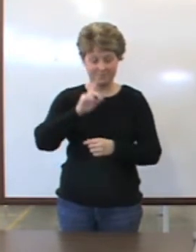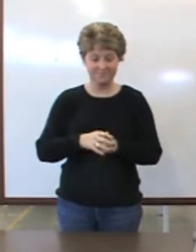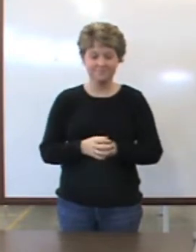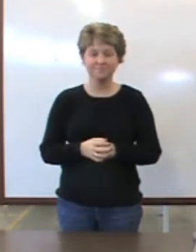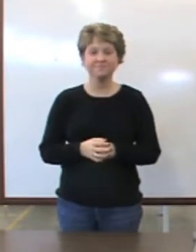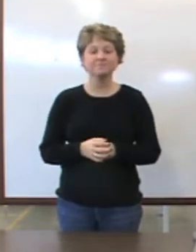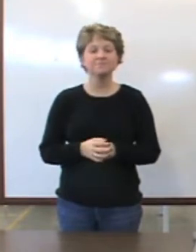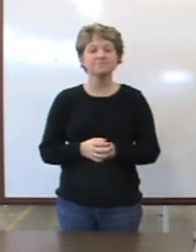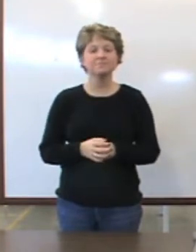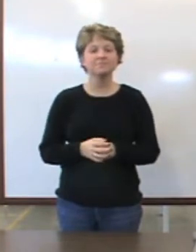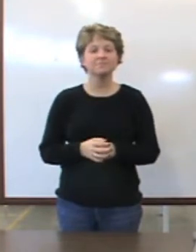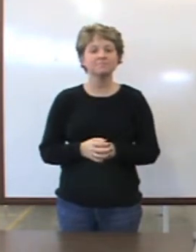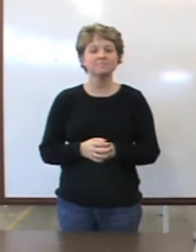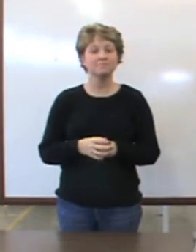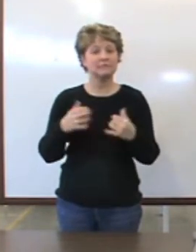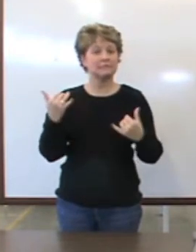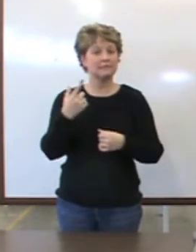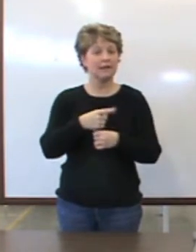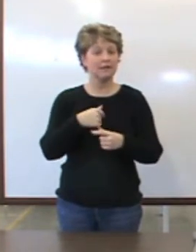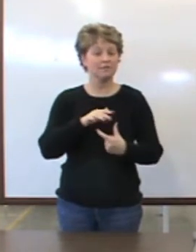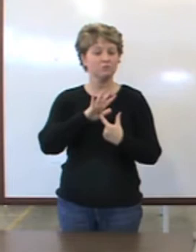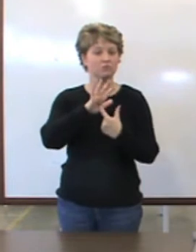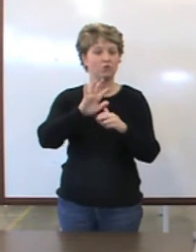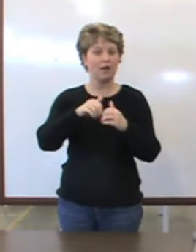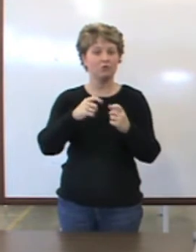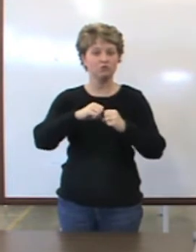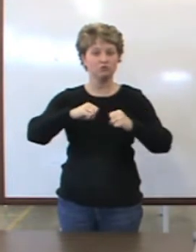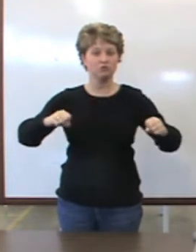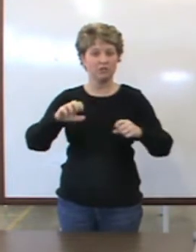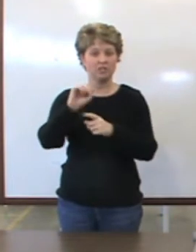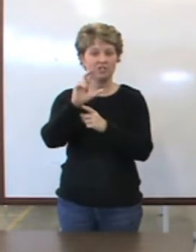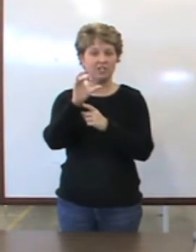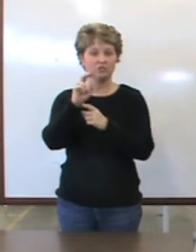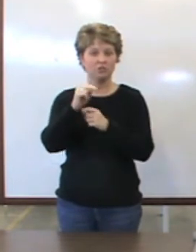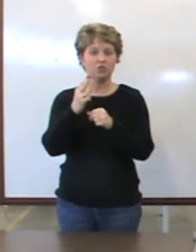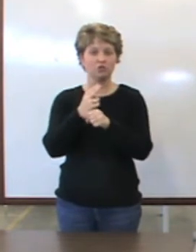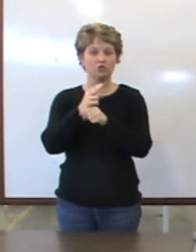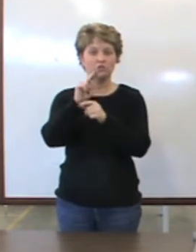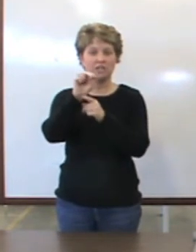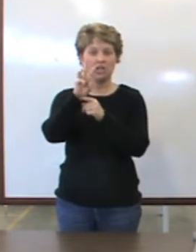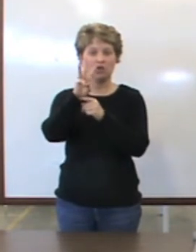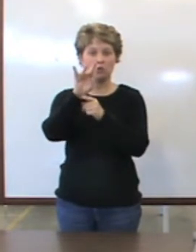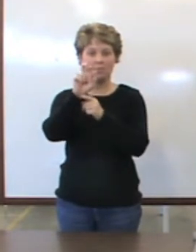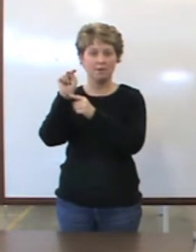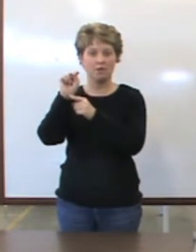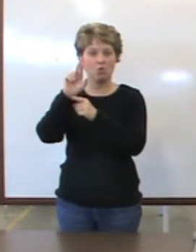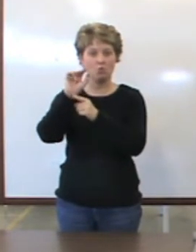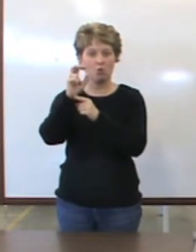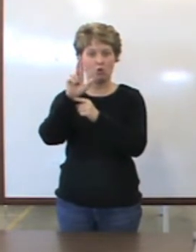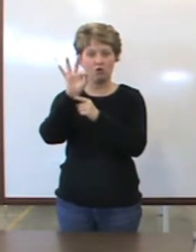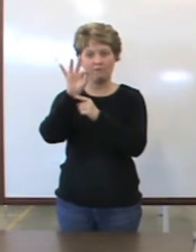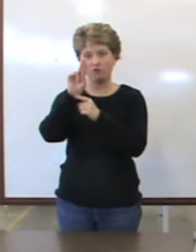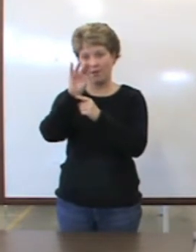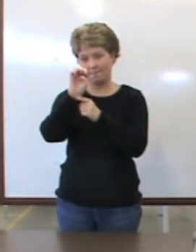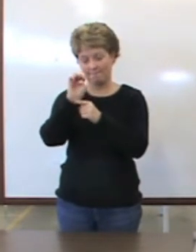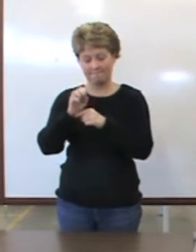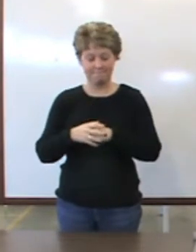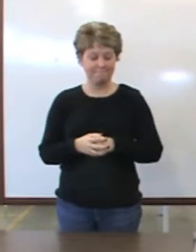Deaf. Today I'm going to show you how to stretch a screen using a Newman Roller frame.